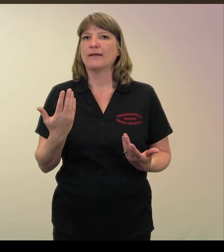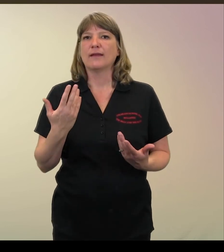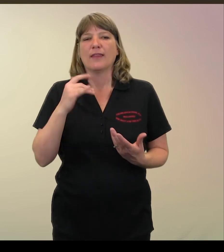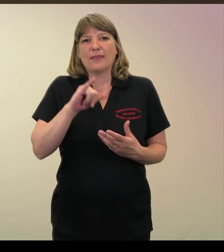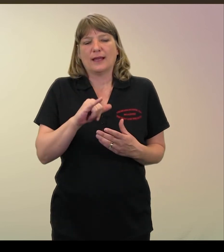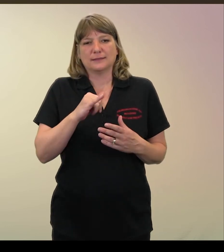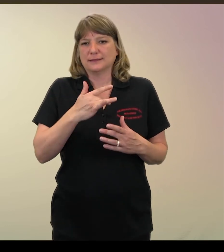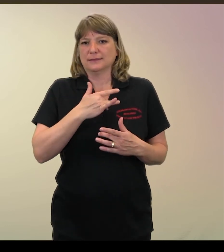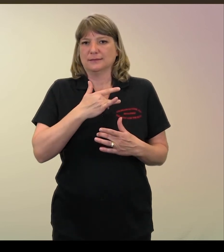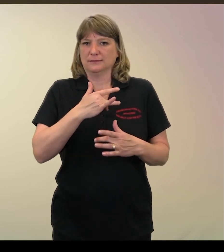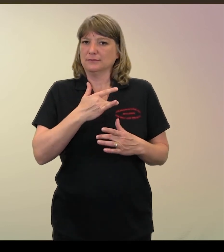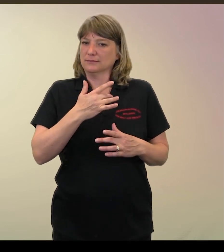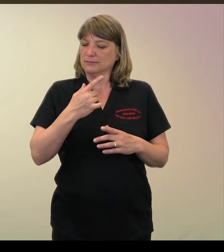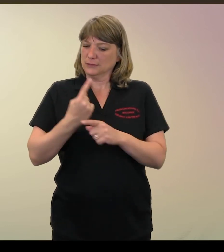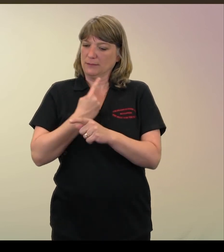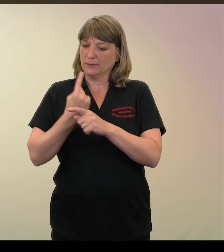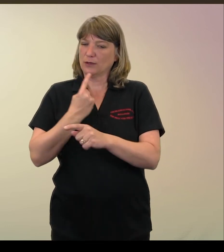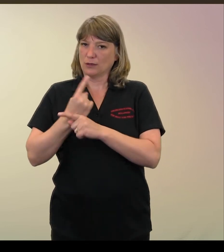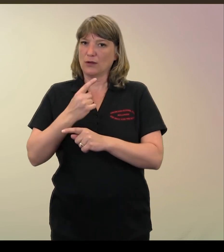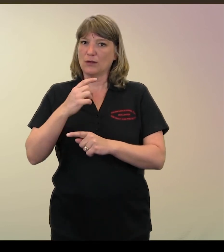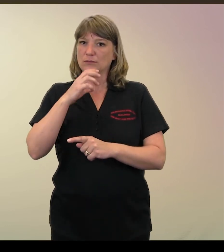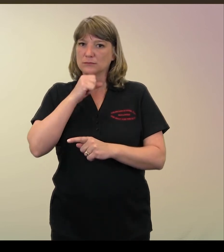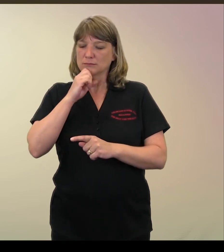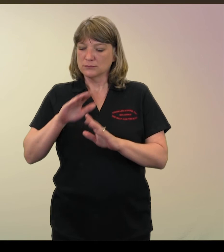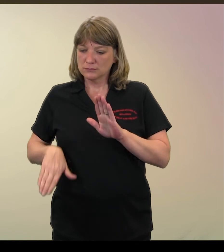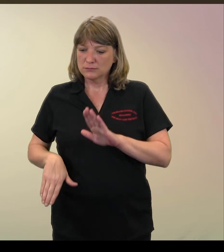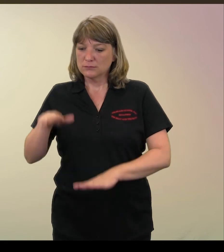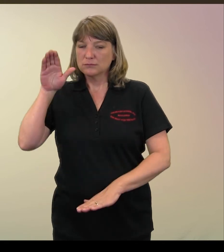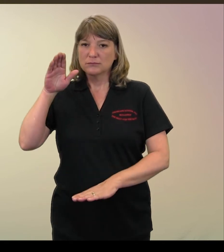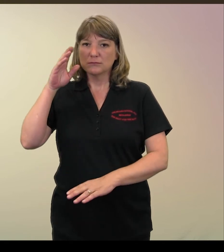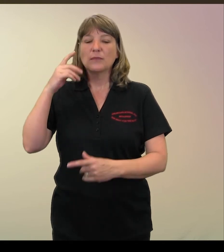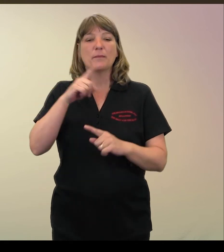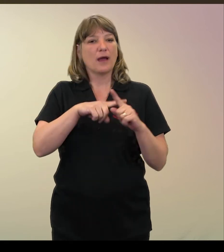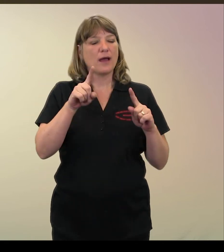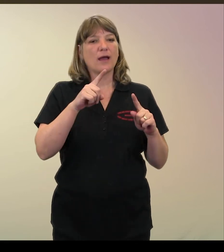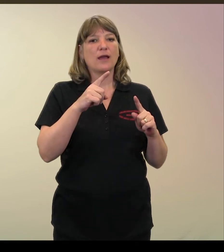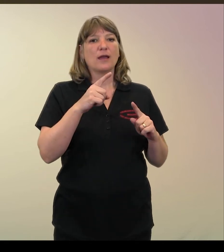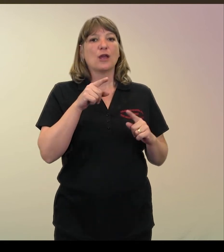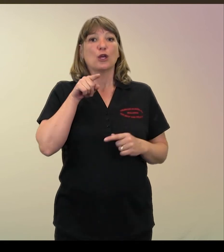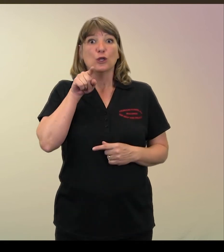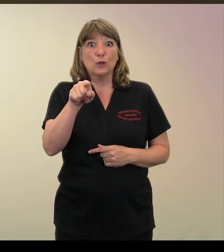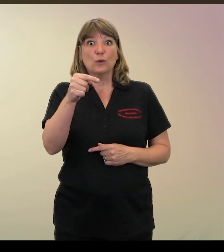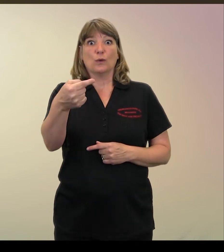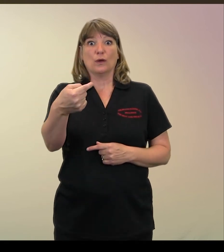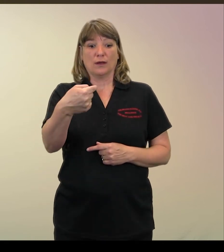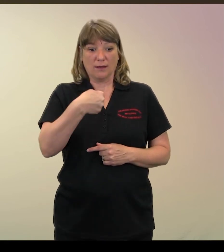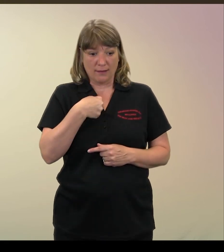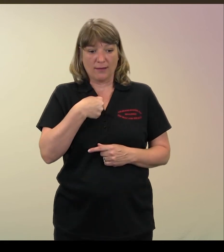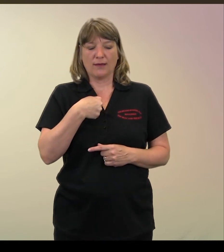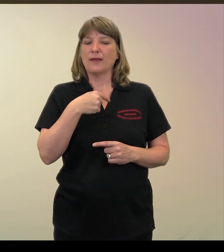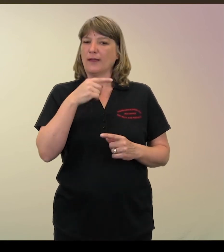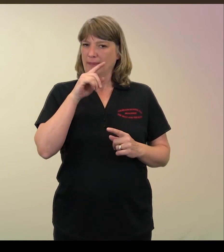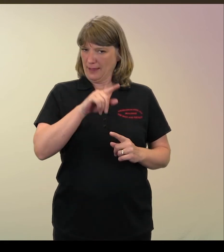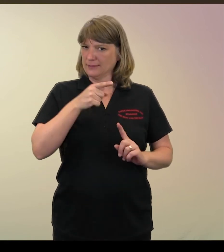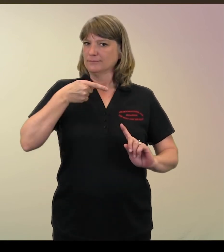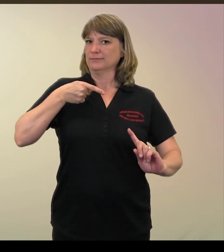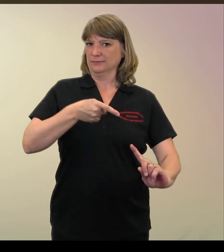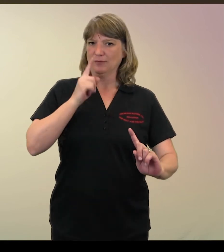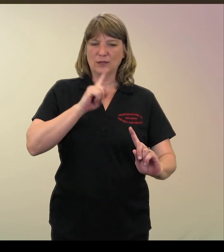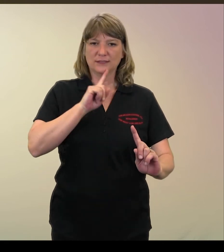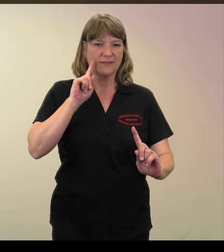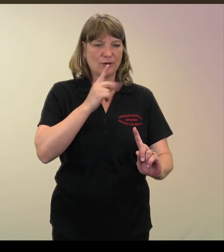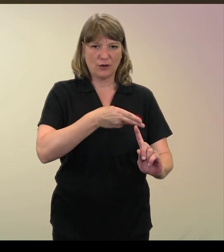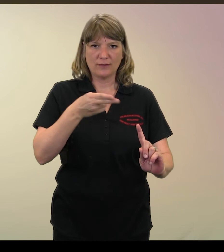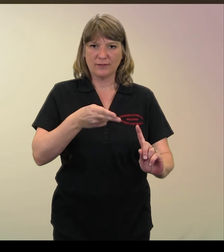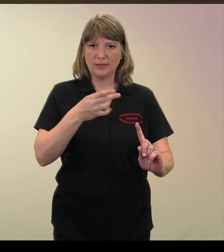like that is part of a typical developmental trajectory, but specifically confusing you and I is very unique for